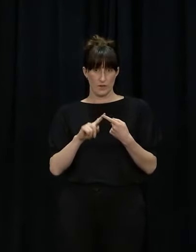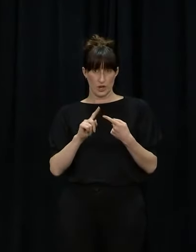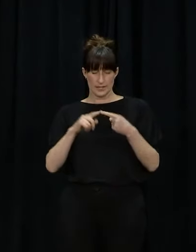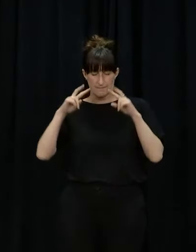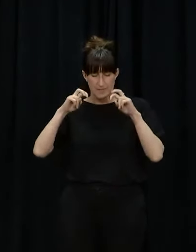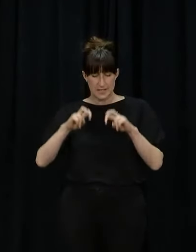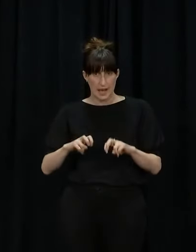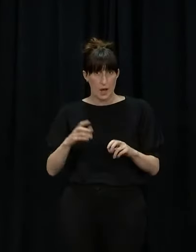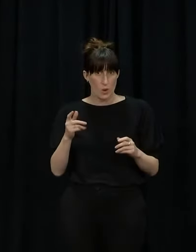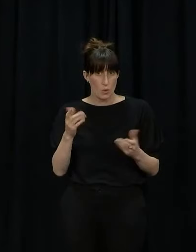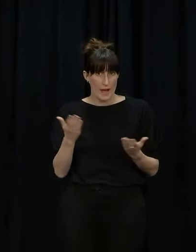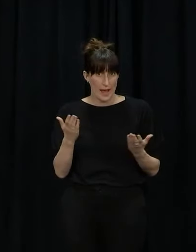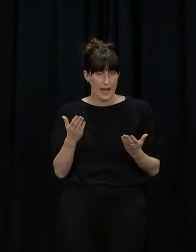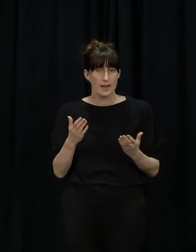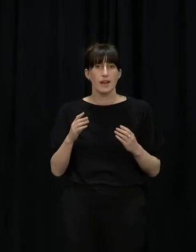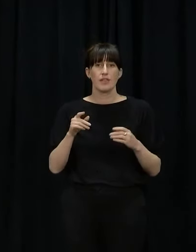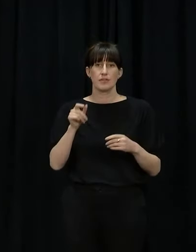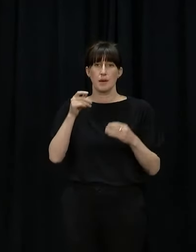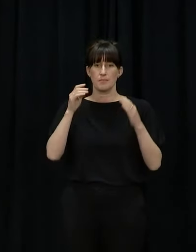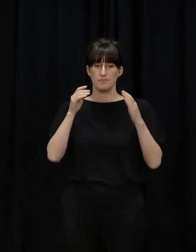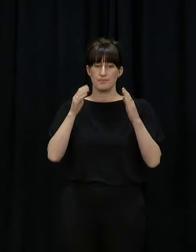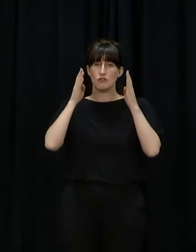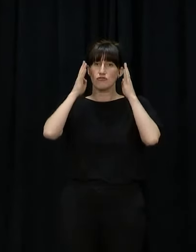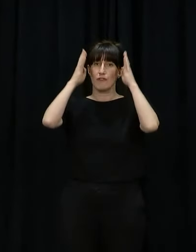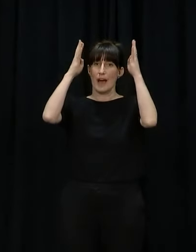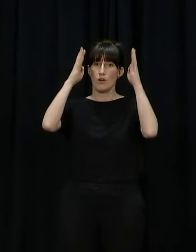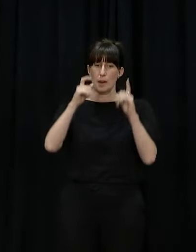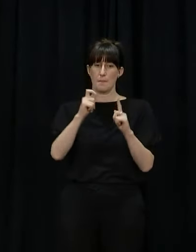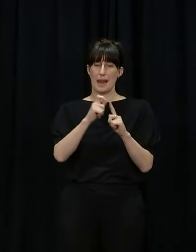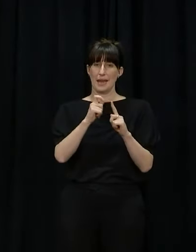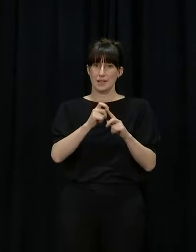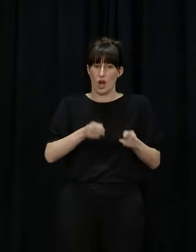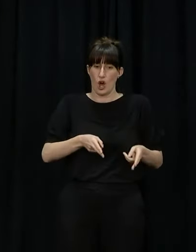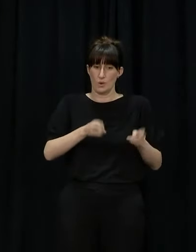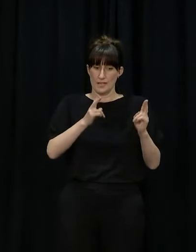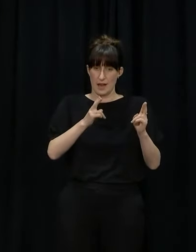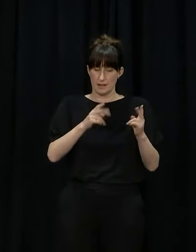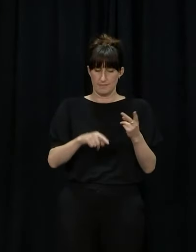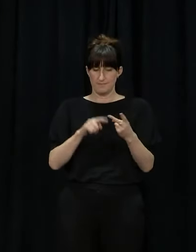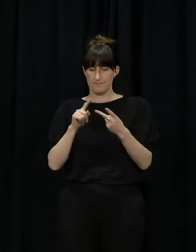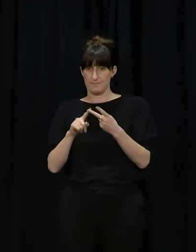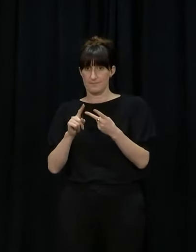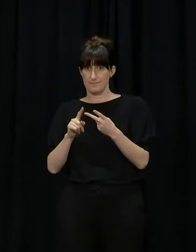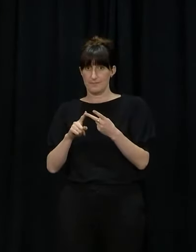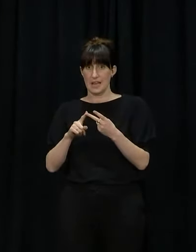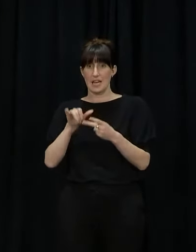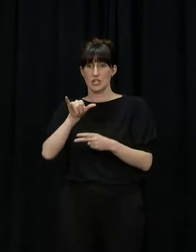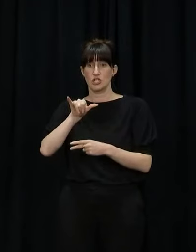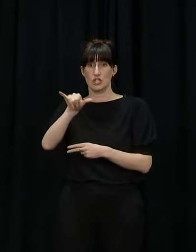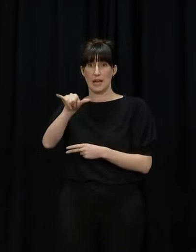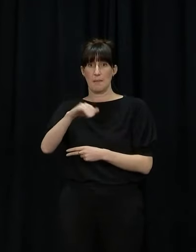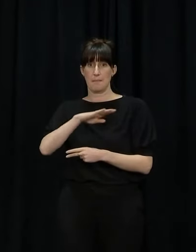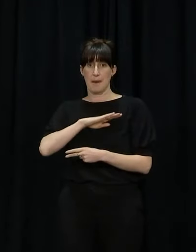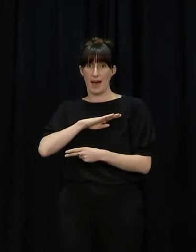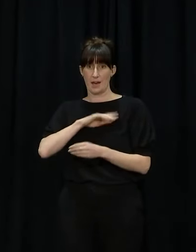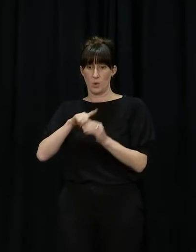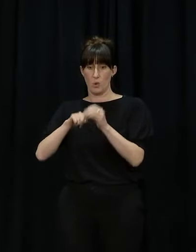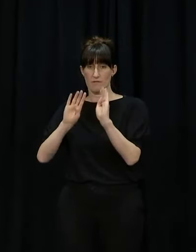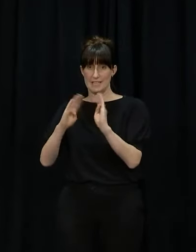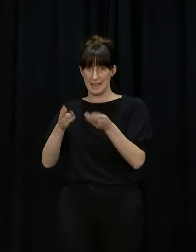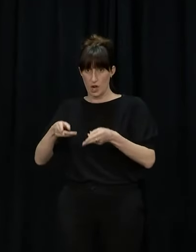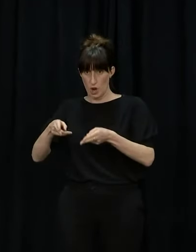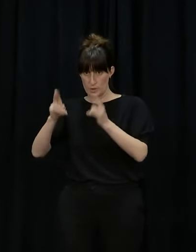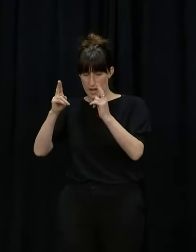Isolation Facility where the returnee was originally based, staff at the Jet Park Quarantine Facility, and other MIQ and border